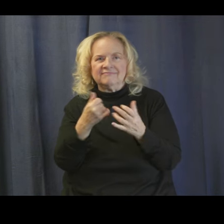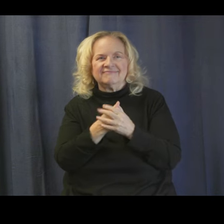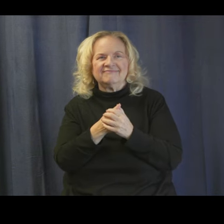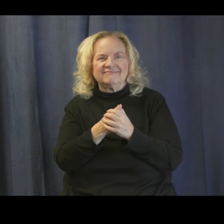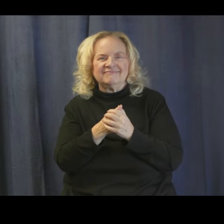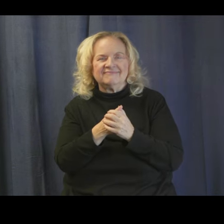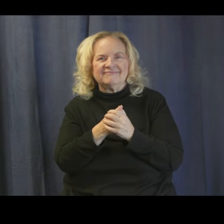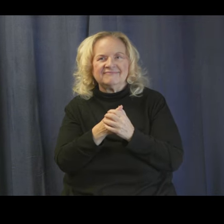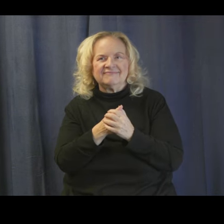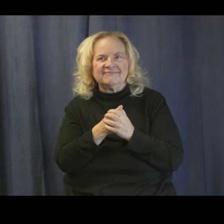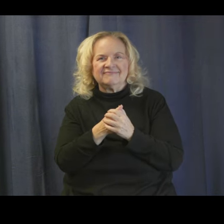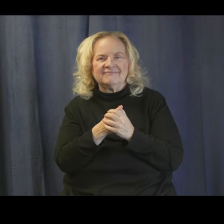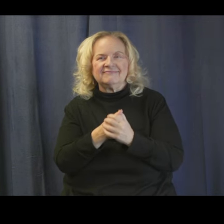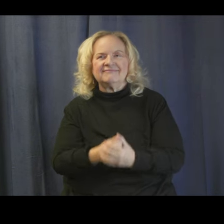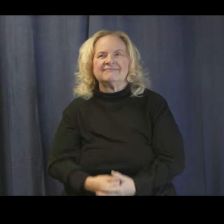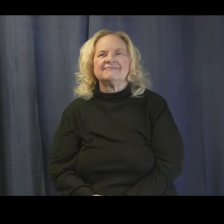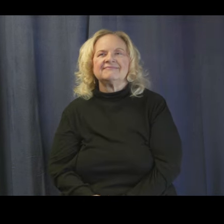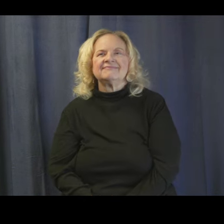now,